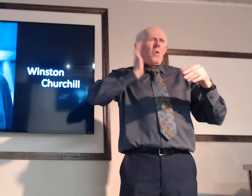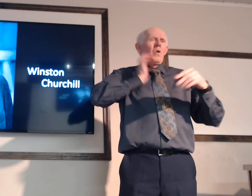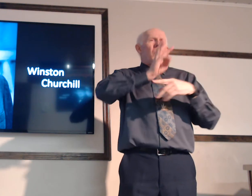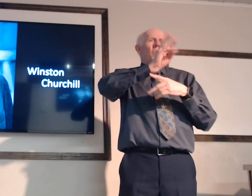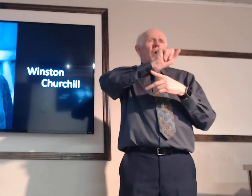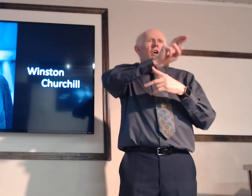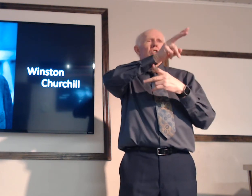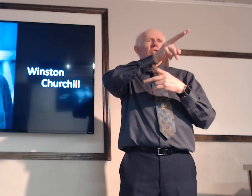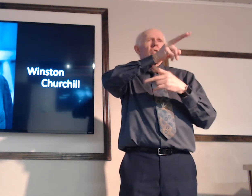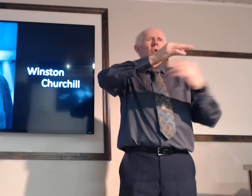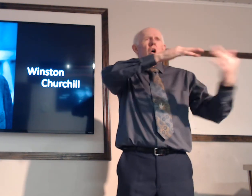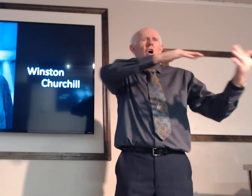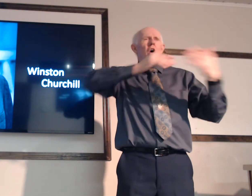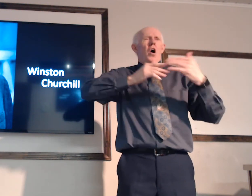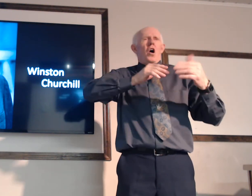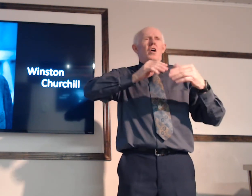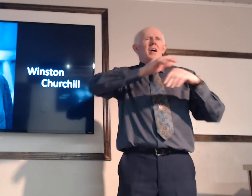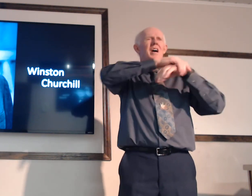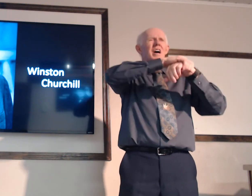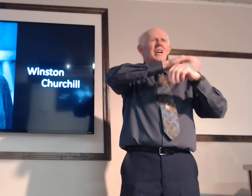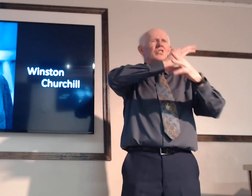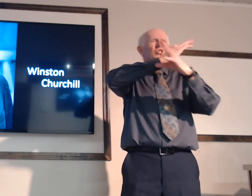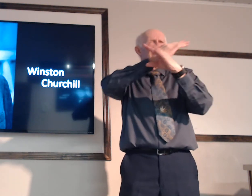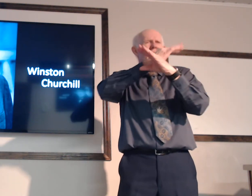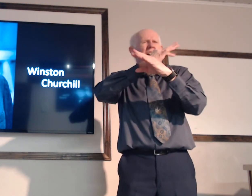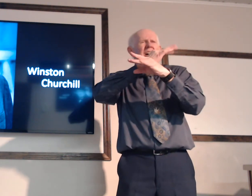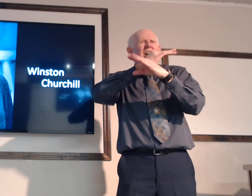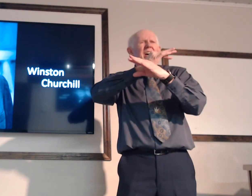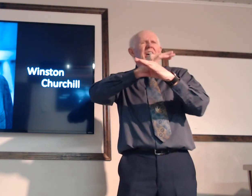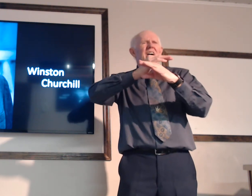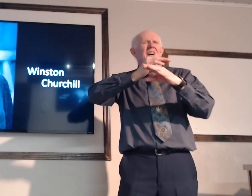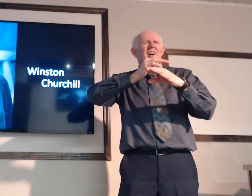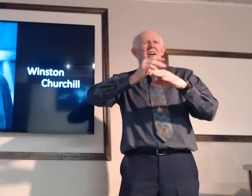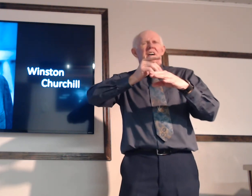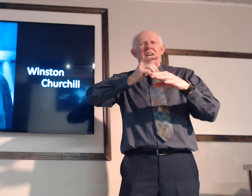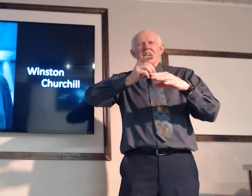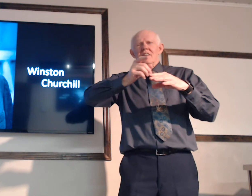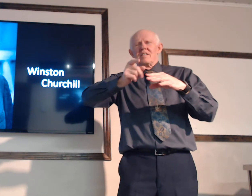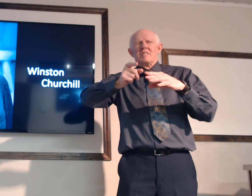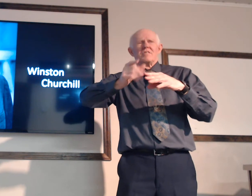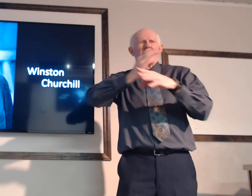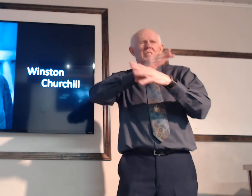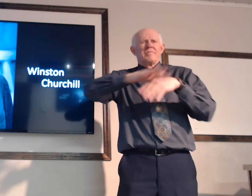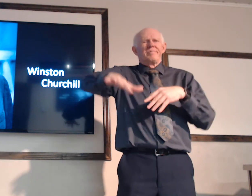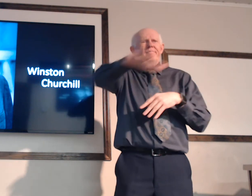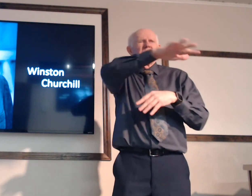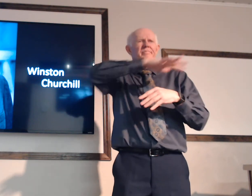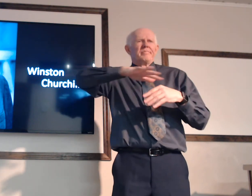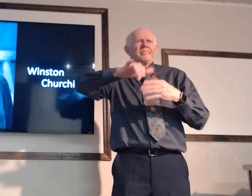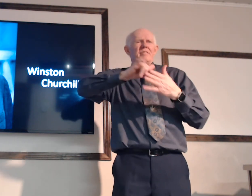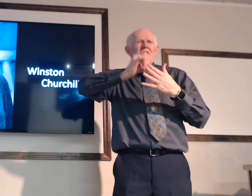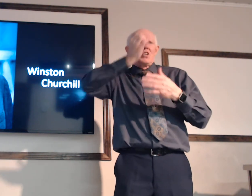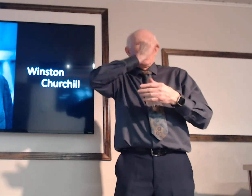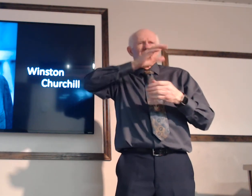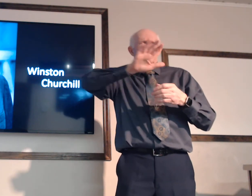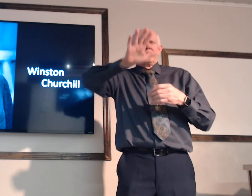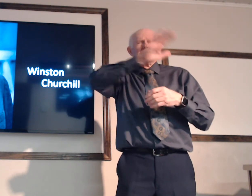A long time ago during World War II in England and in Germany, that area in